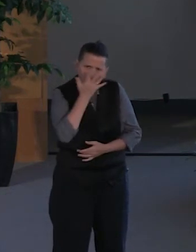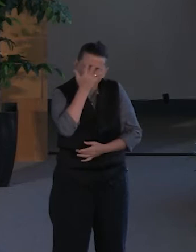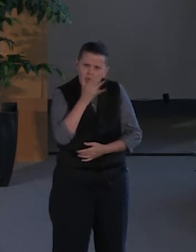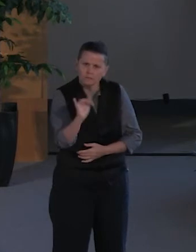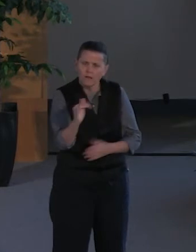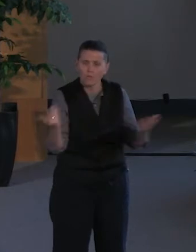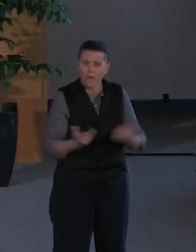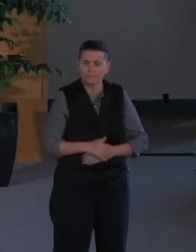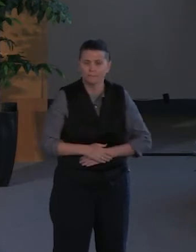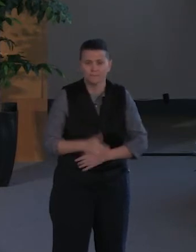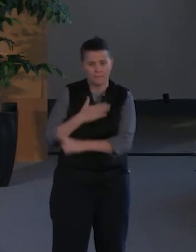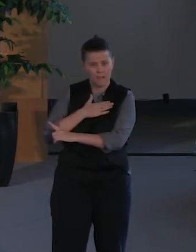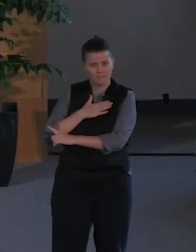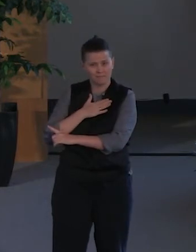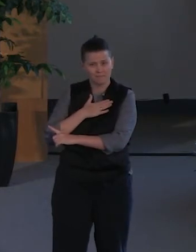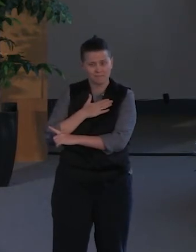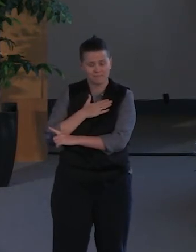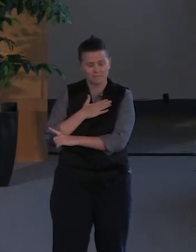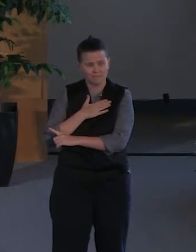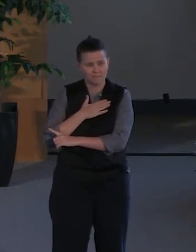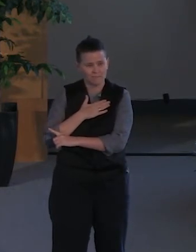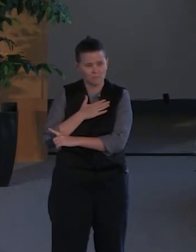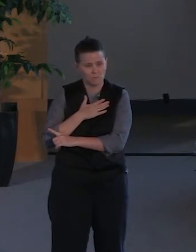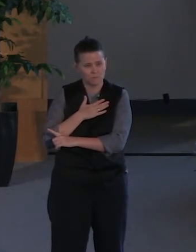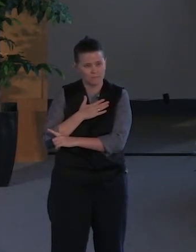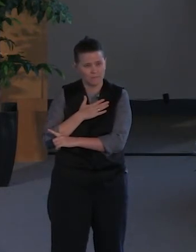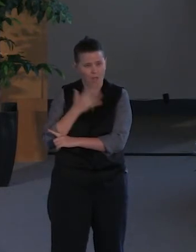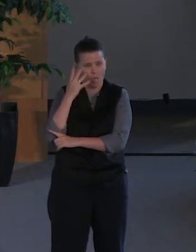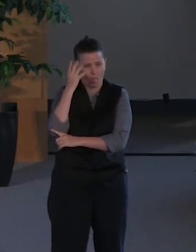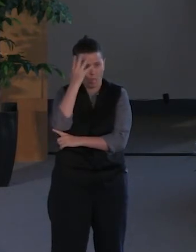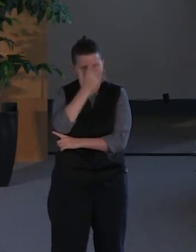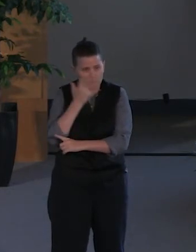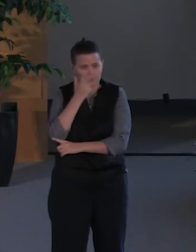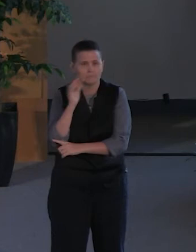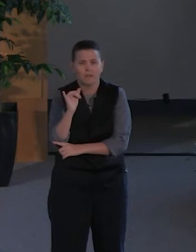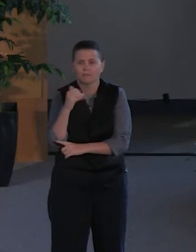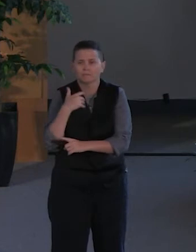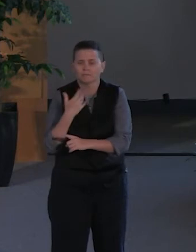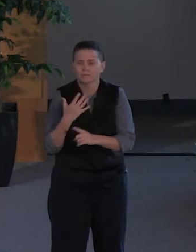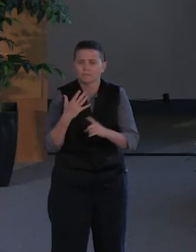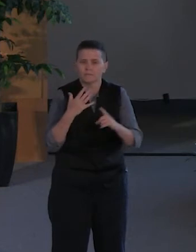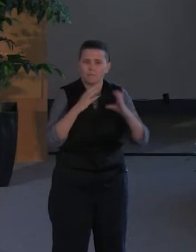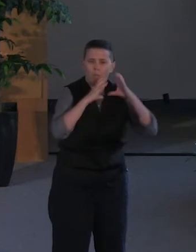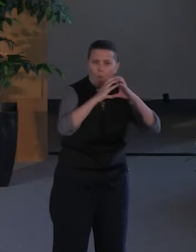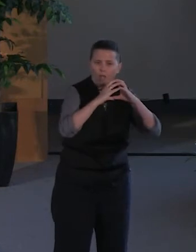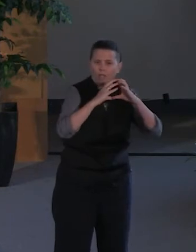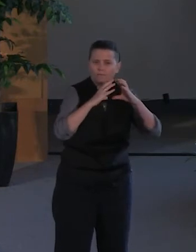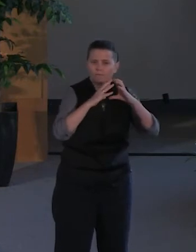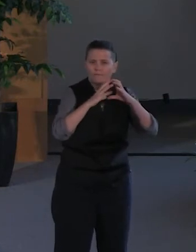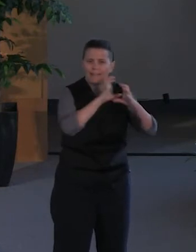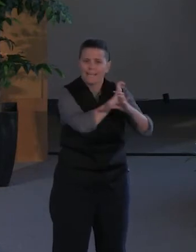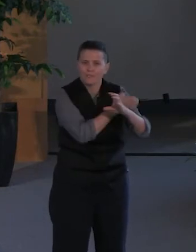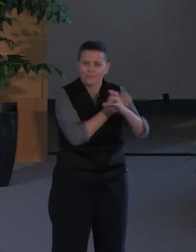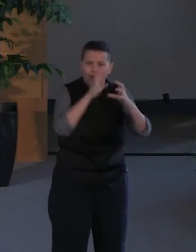When I see mine, it's this round ball of energy, and it's all bright white with